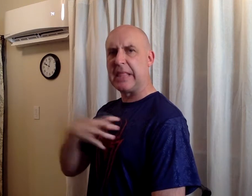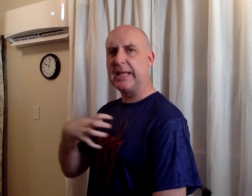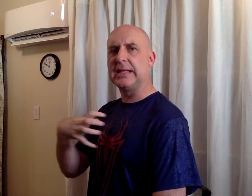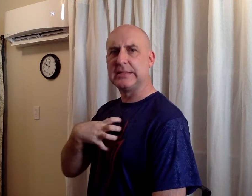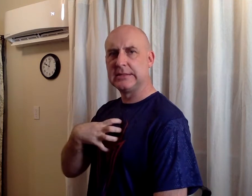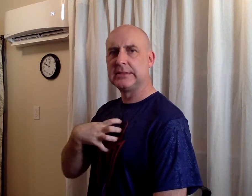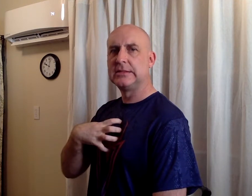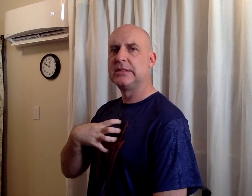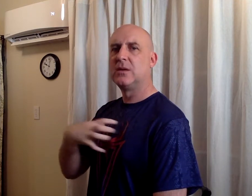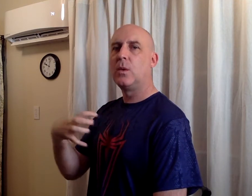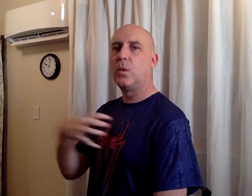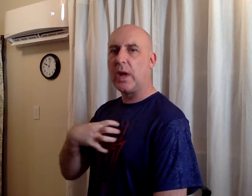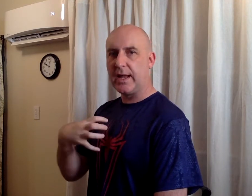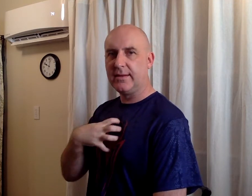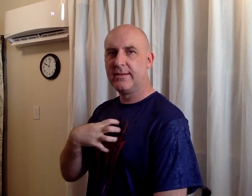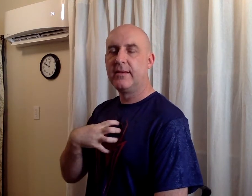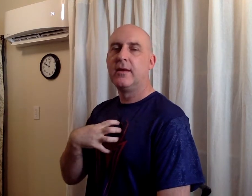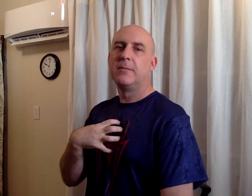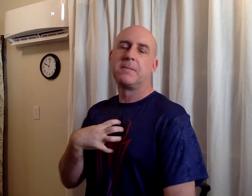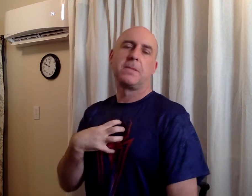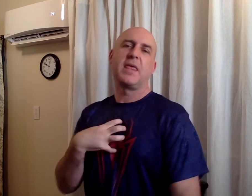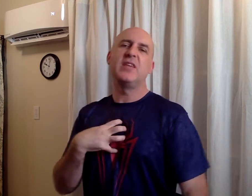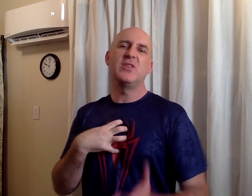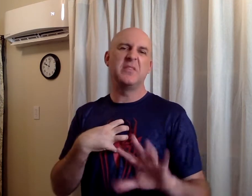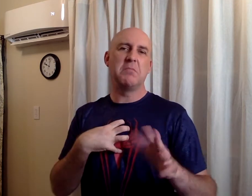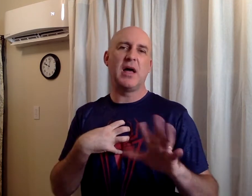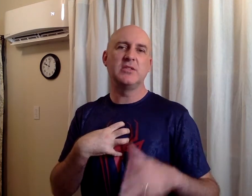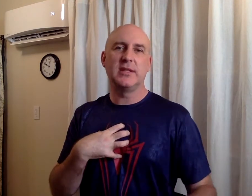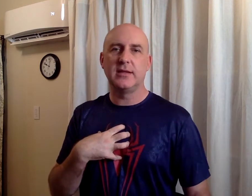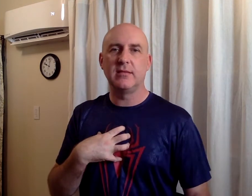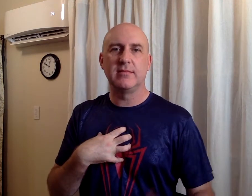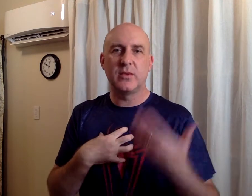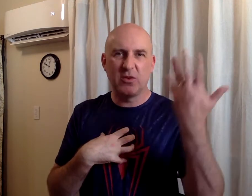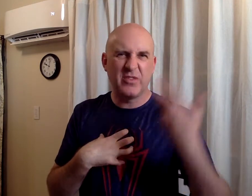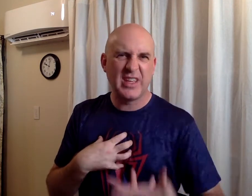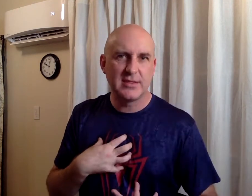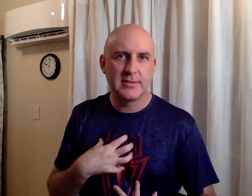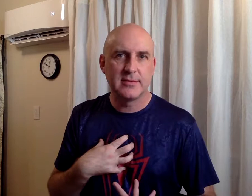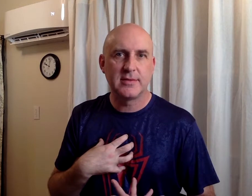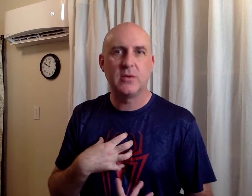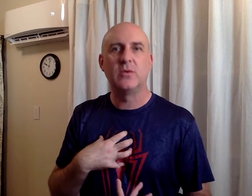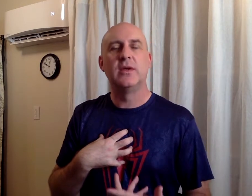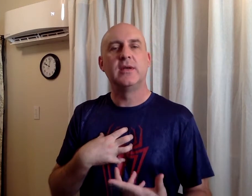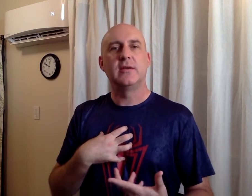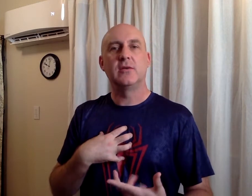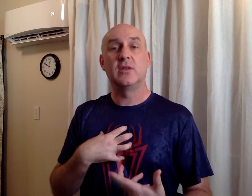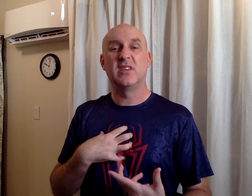Complain or whine. And you can modulate it with your face. So you can go